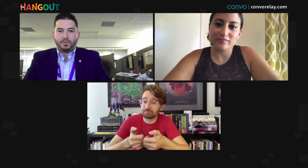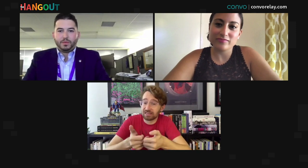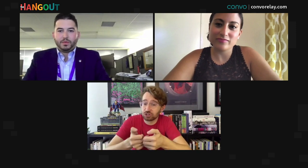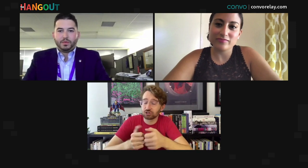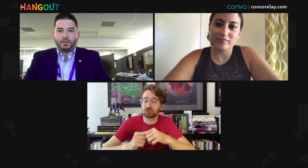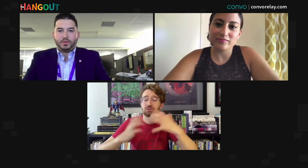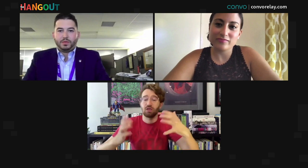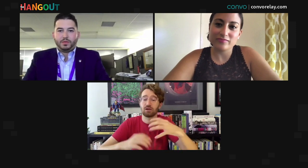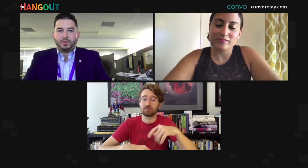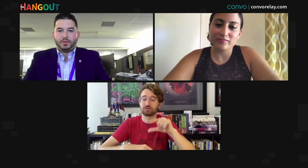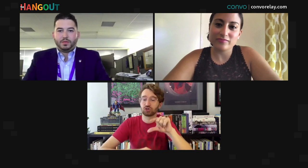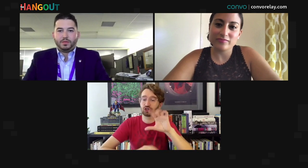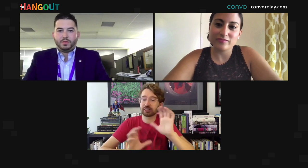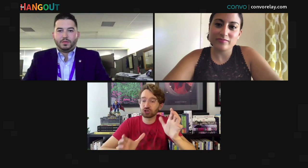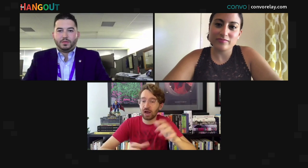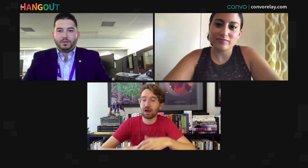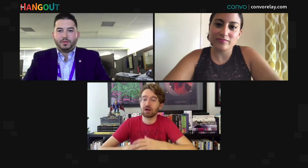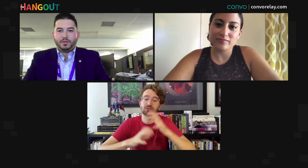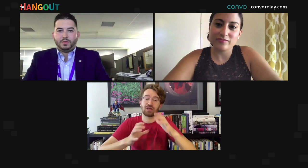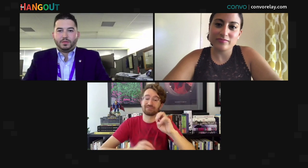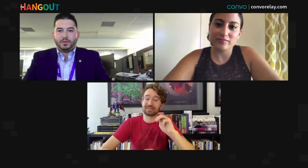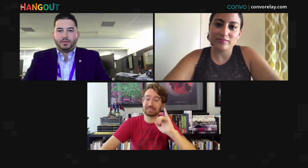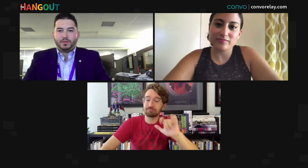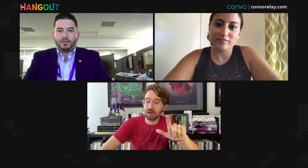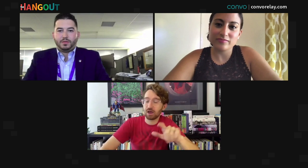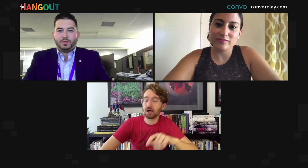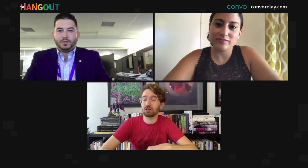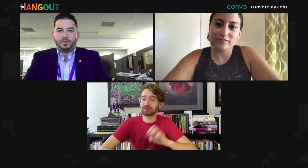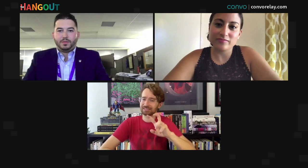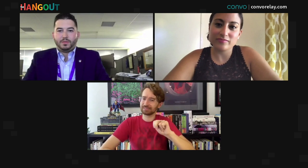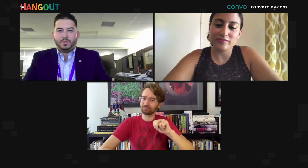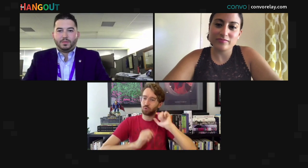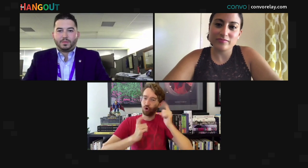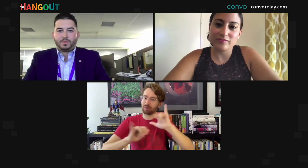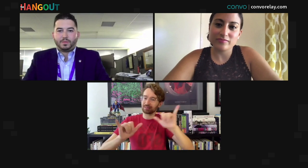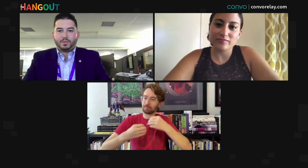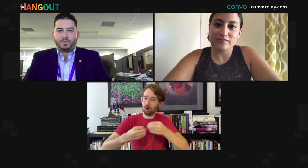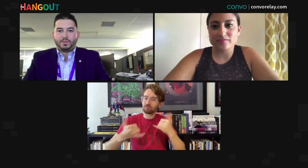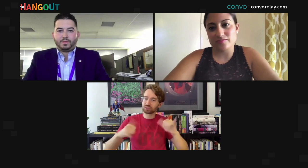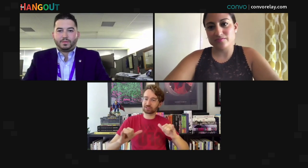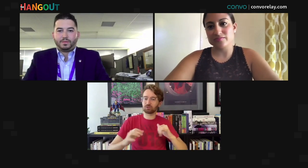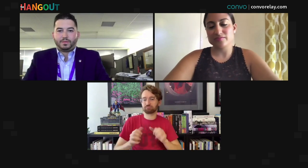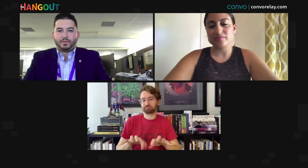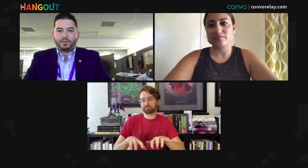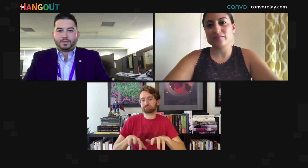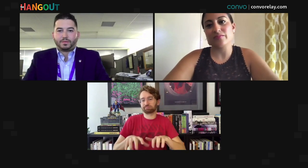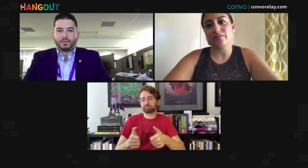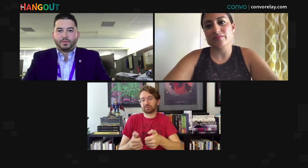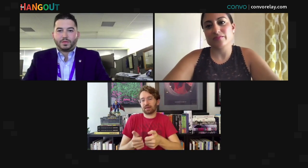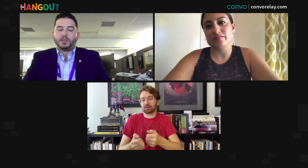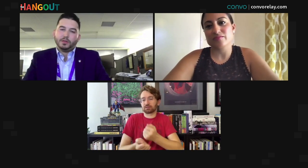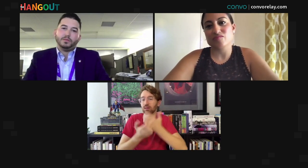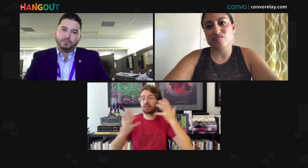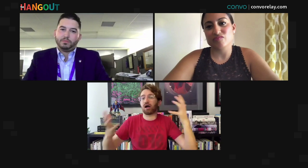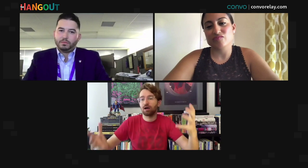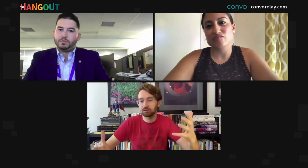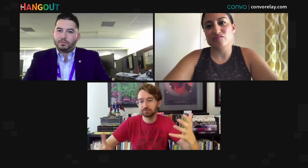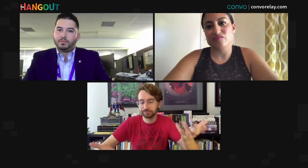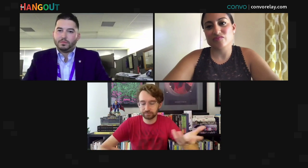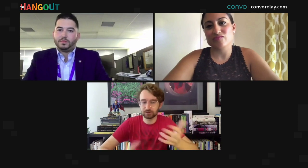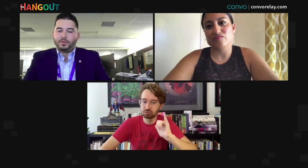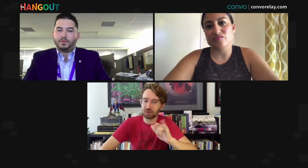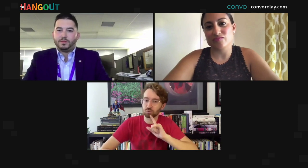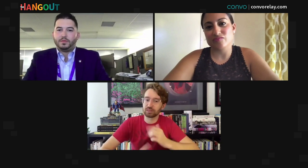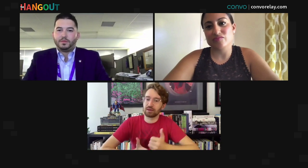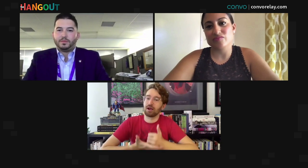we've developed our own way of communicating, whether it be GChat or texting, or through email. Even though we're all in the same